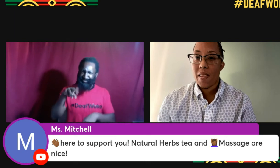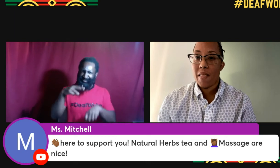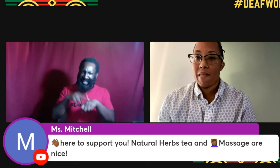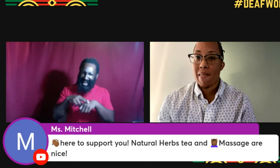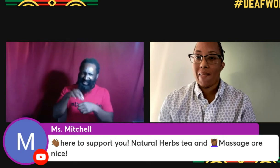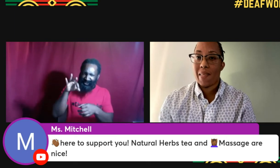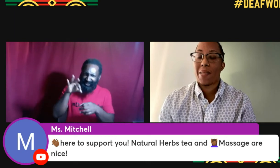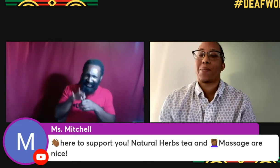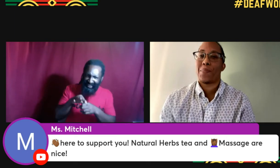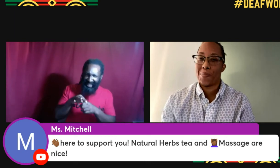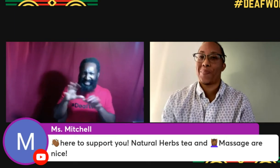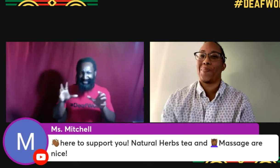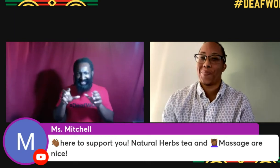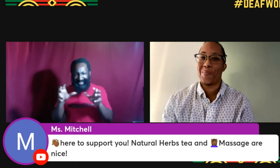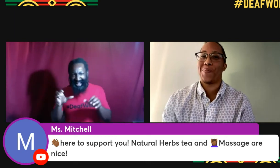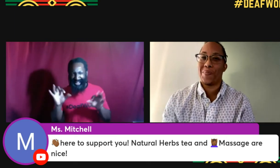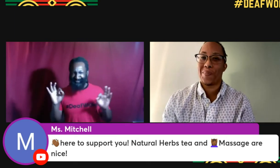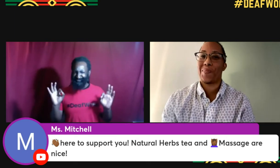CBD stands for cannabis oil.